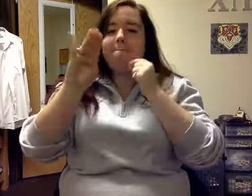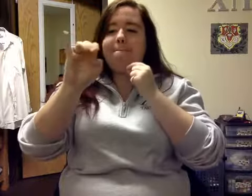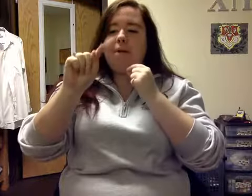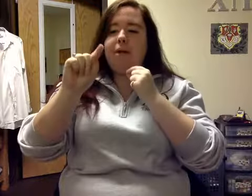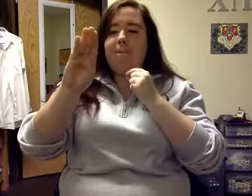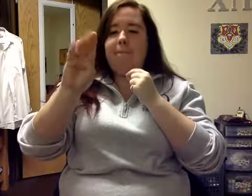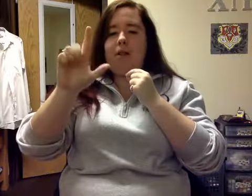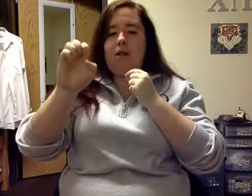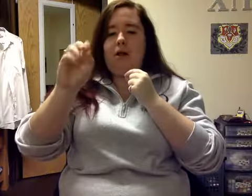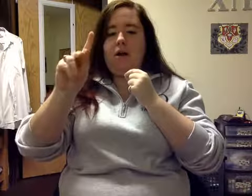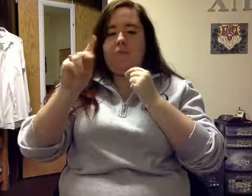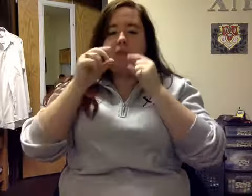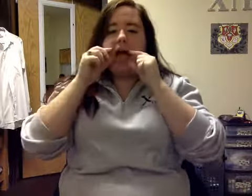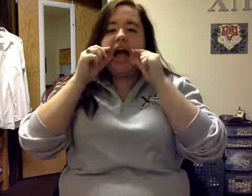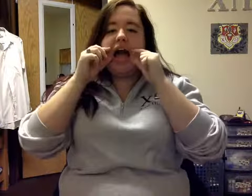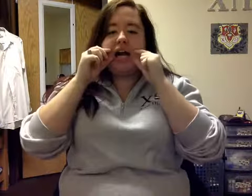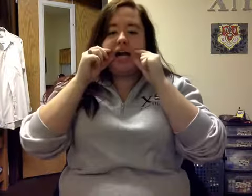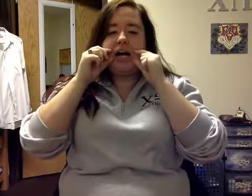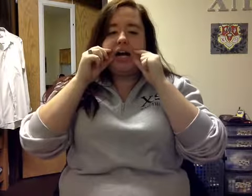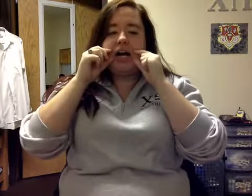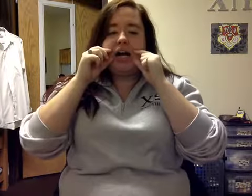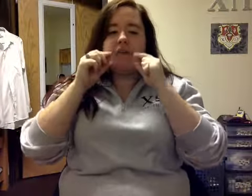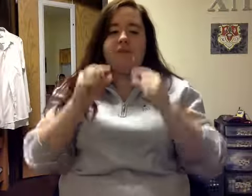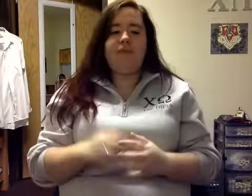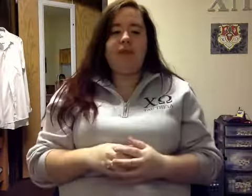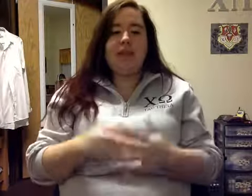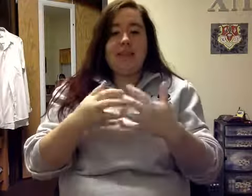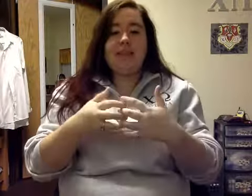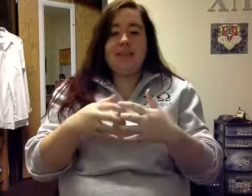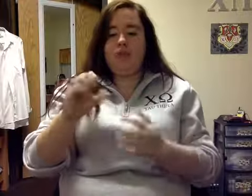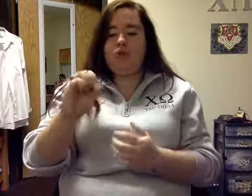your teeth. He'll insert the scope through this